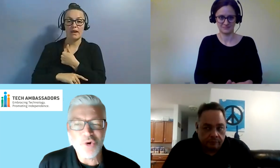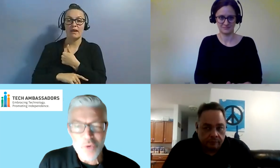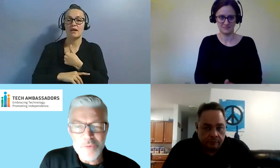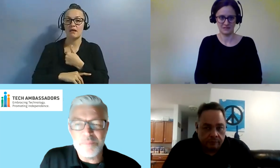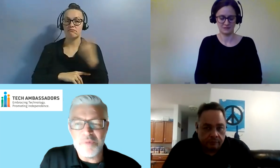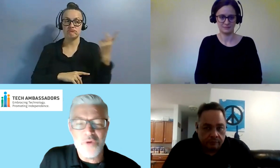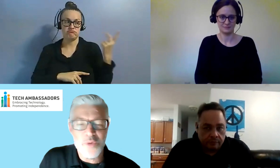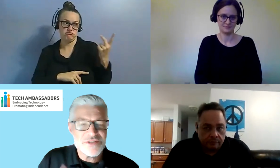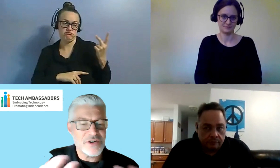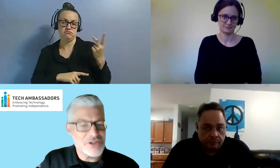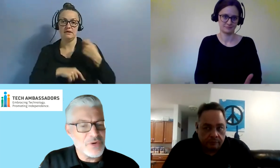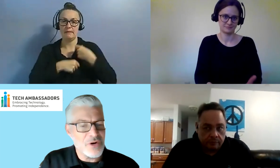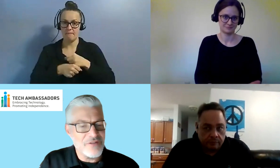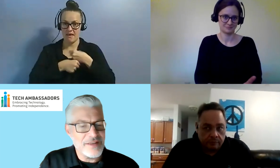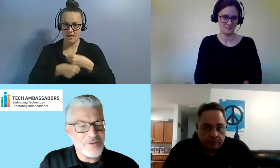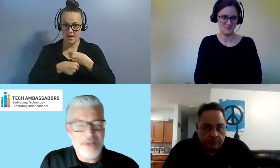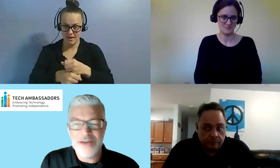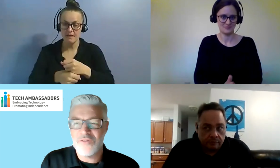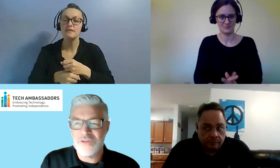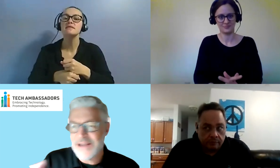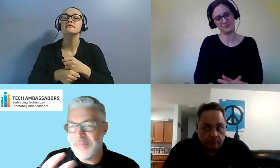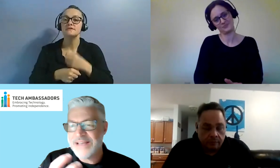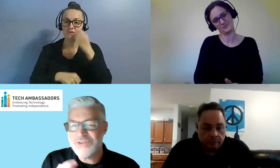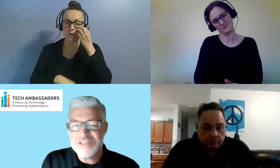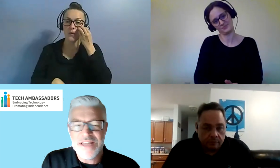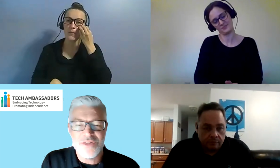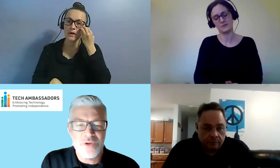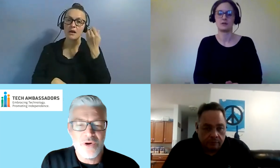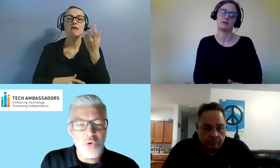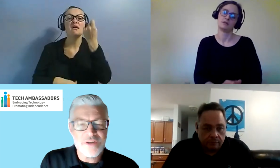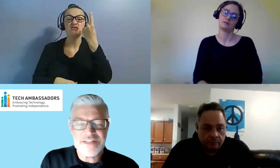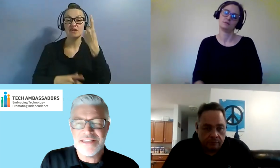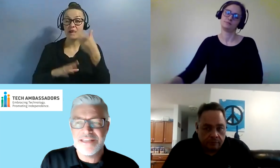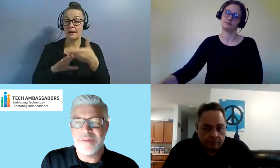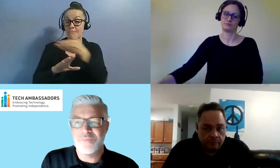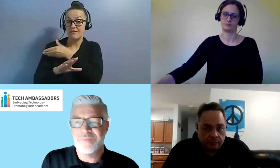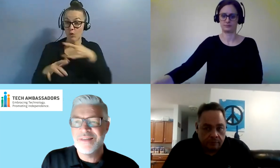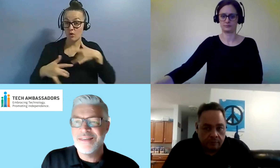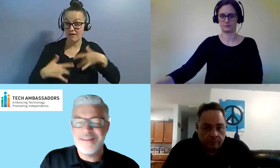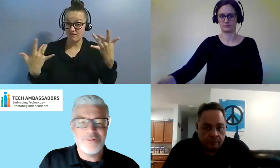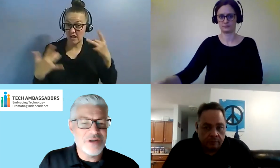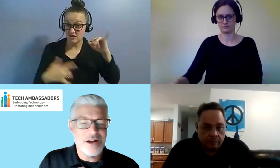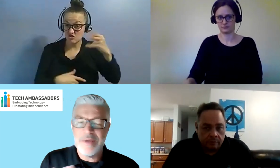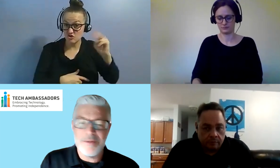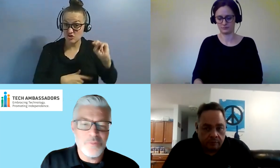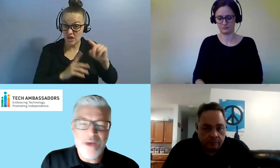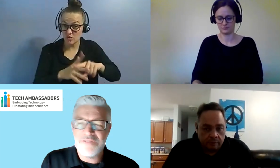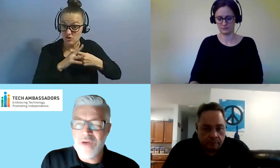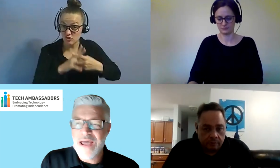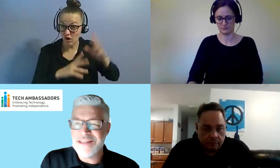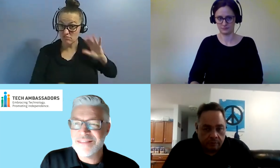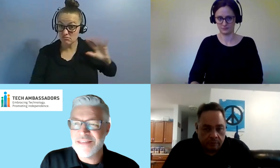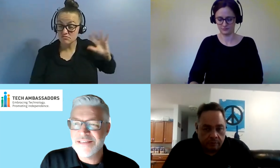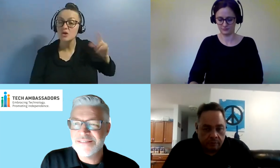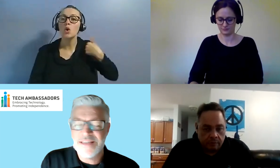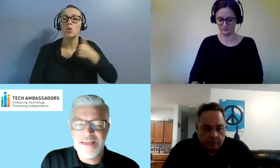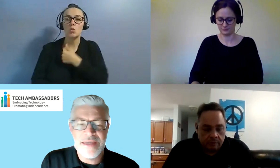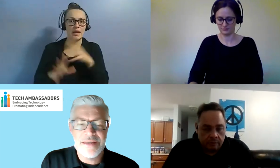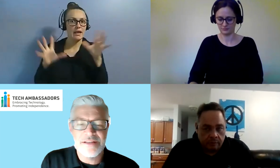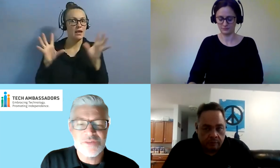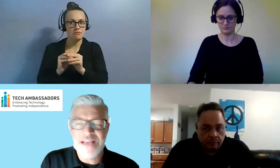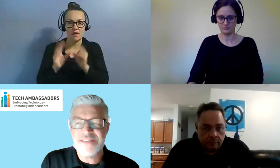as a group before we started doing our events. We had all of our tech ambassadors together with our core team, and we talked about a wide variety of